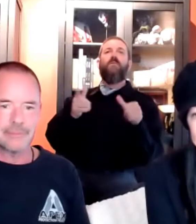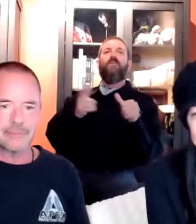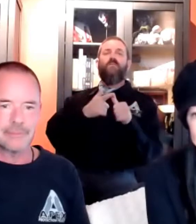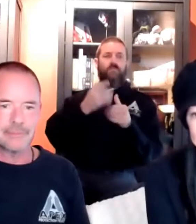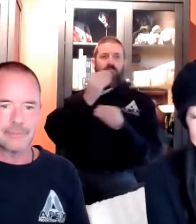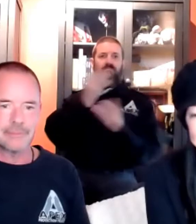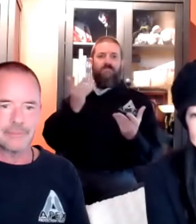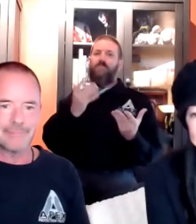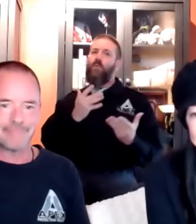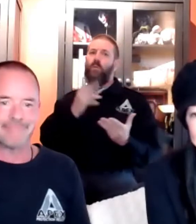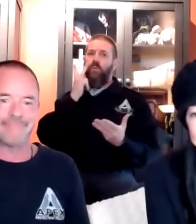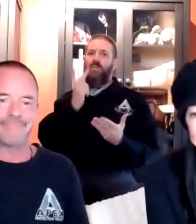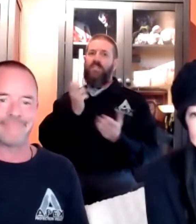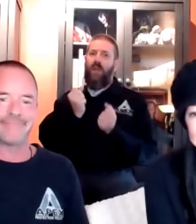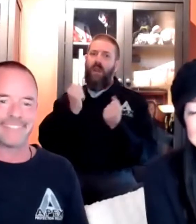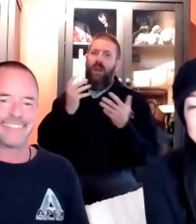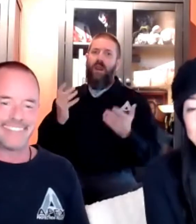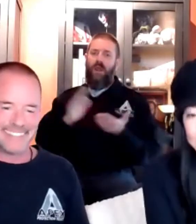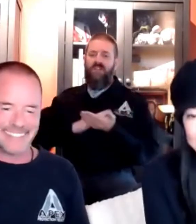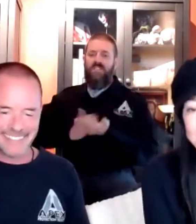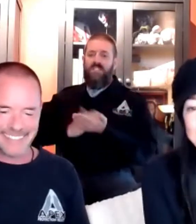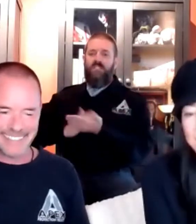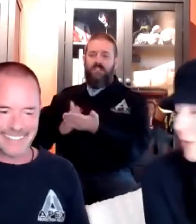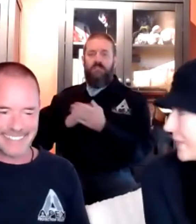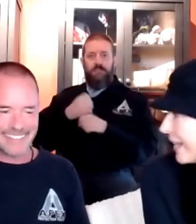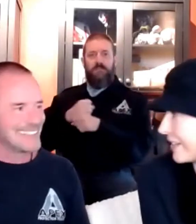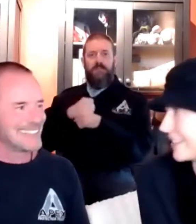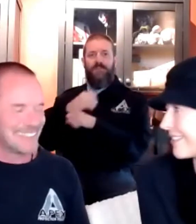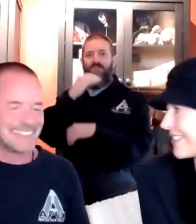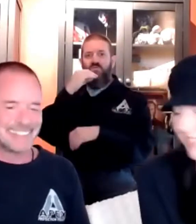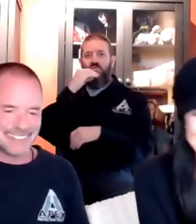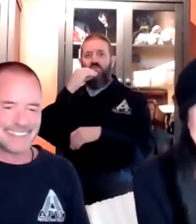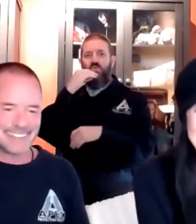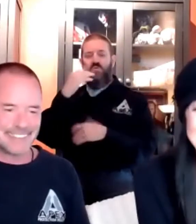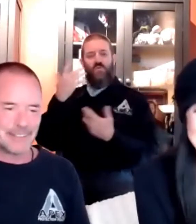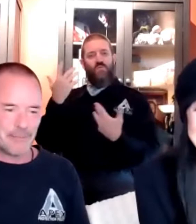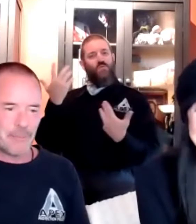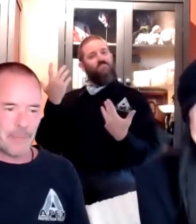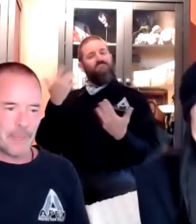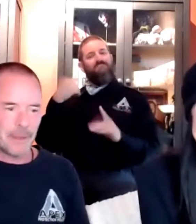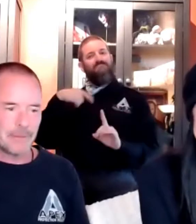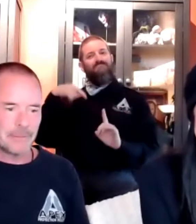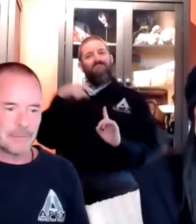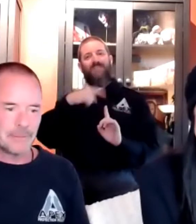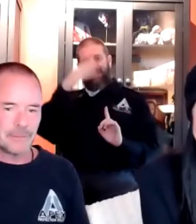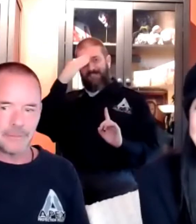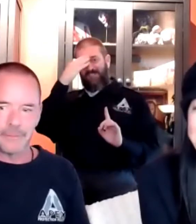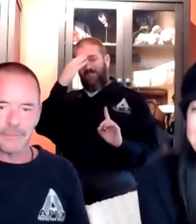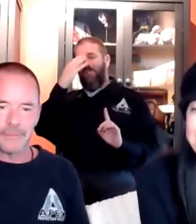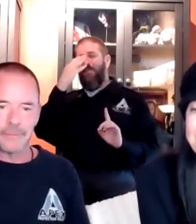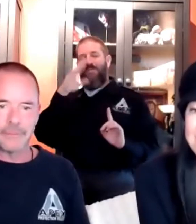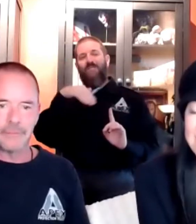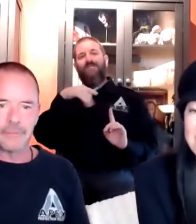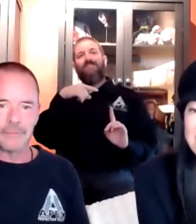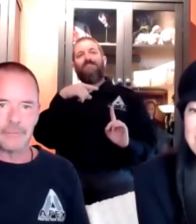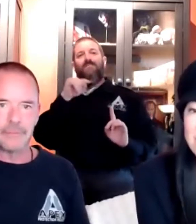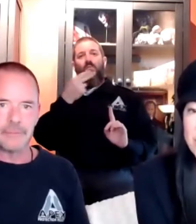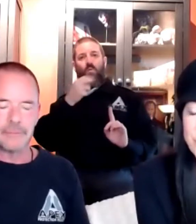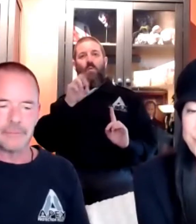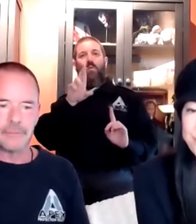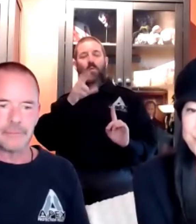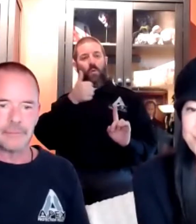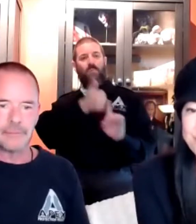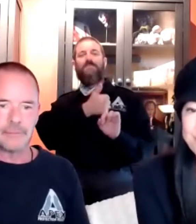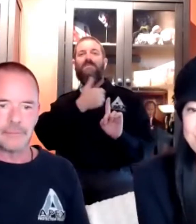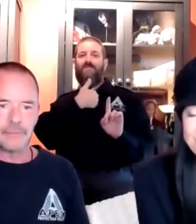in that video. And I know that Thor has, some special needs. And the